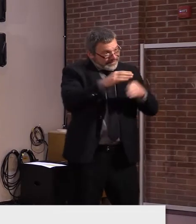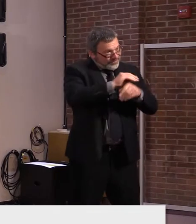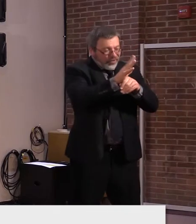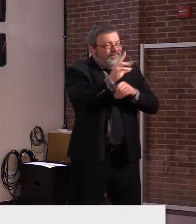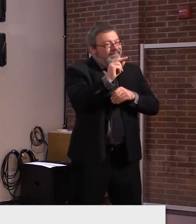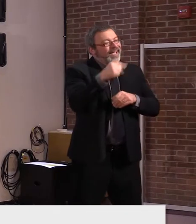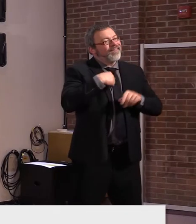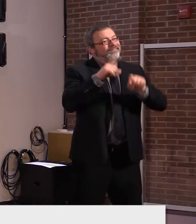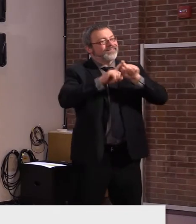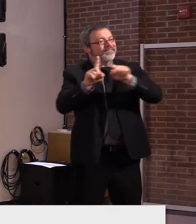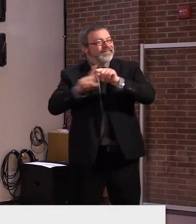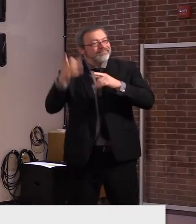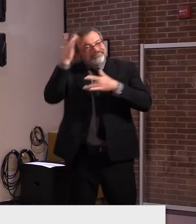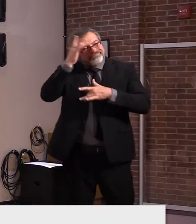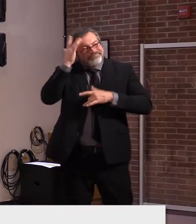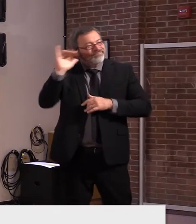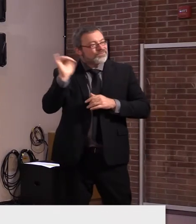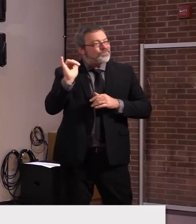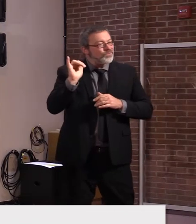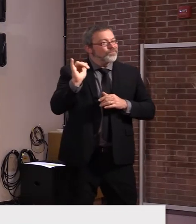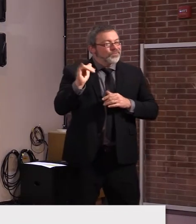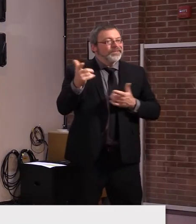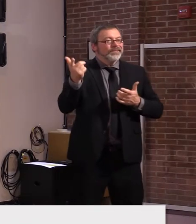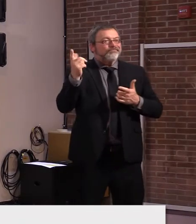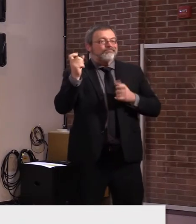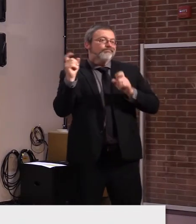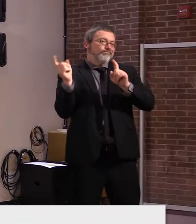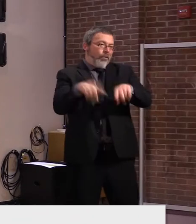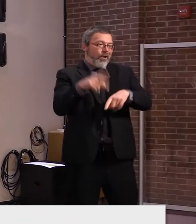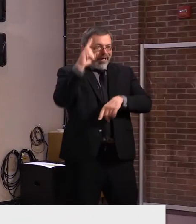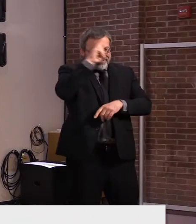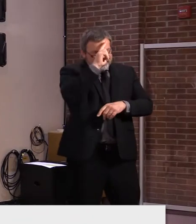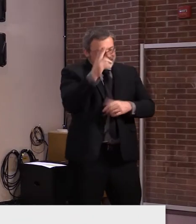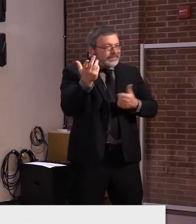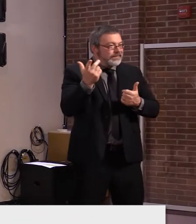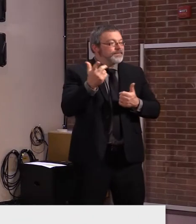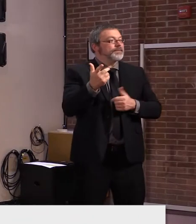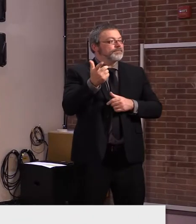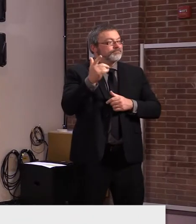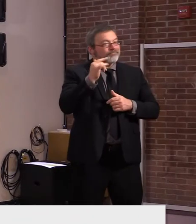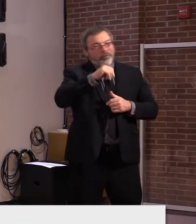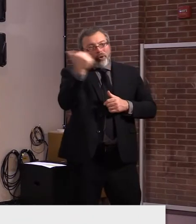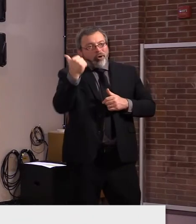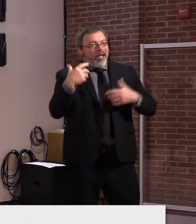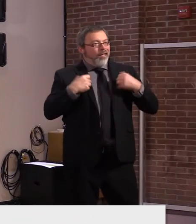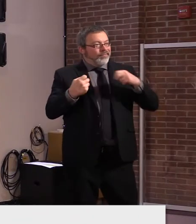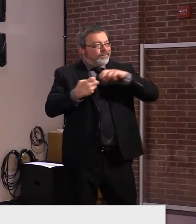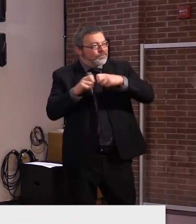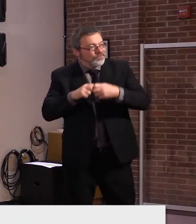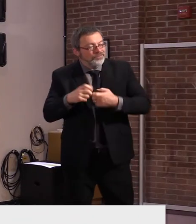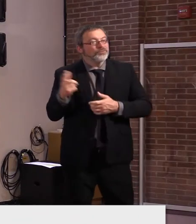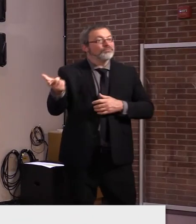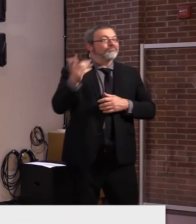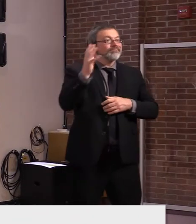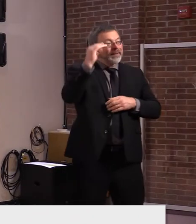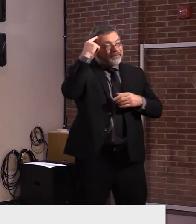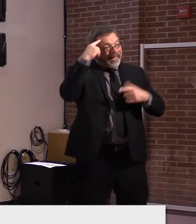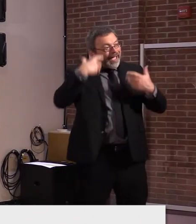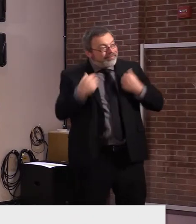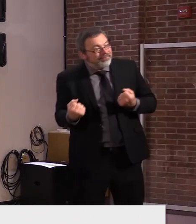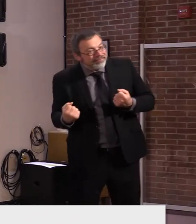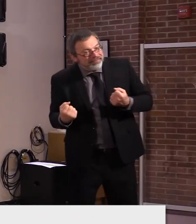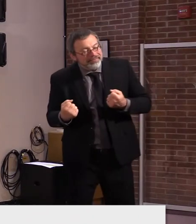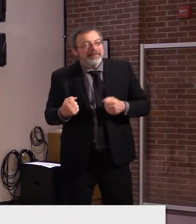sicker and needing an inpatient bed, perhaps because of delayed care. Mental health patients presenting at emergency